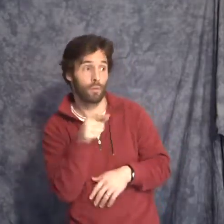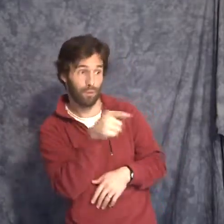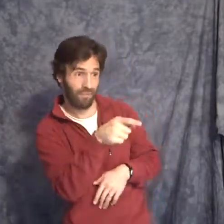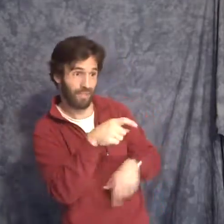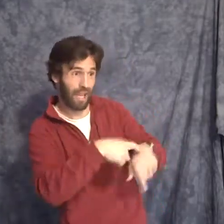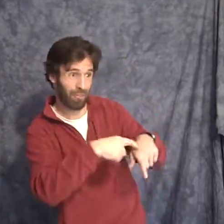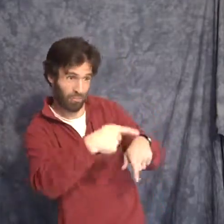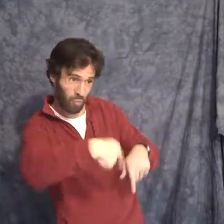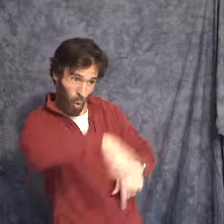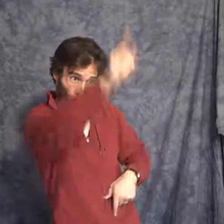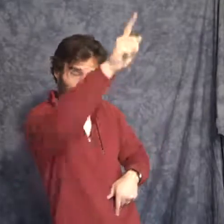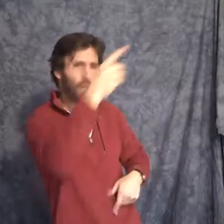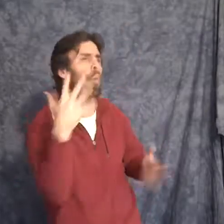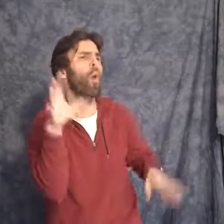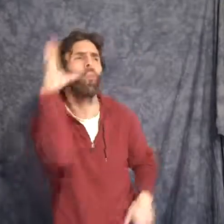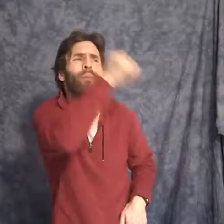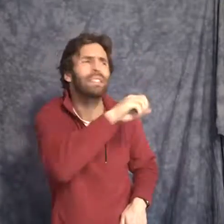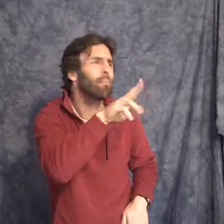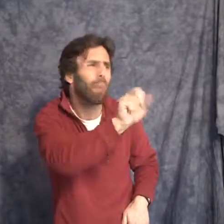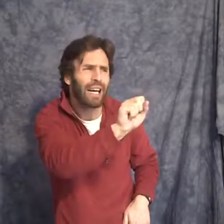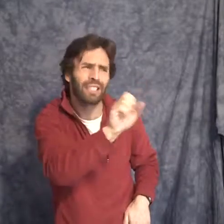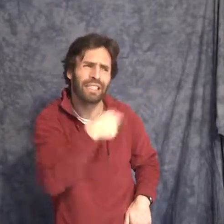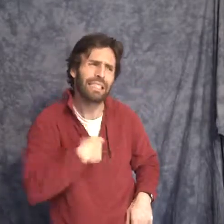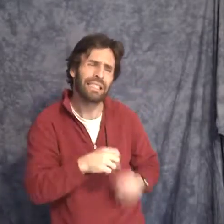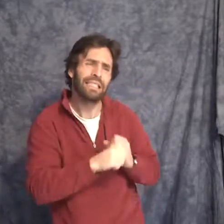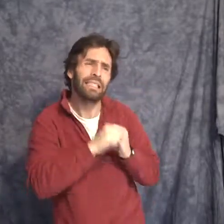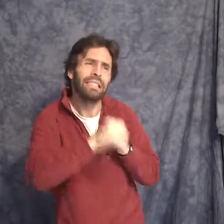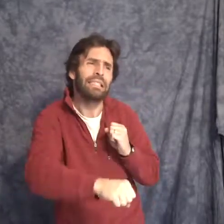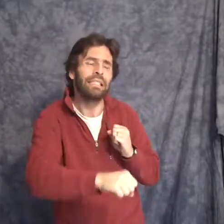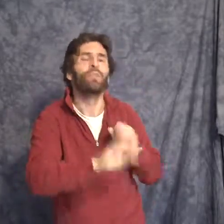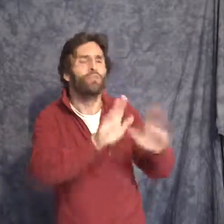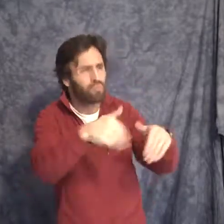get moving, because I've held you 2 minutes longer. You're going to miss the bus.